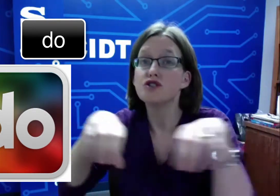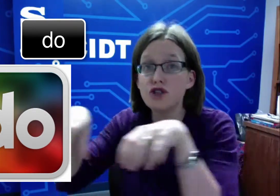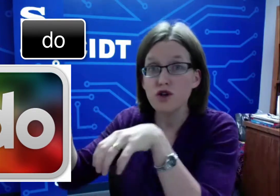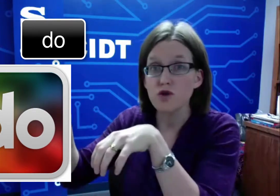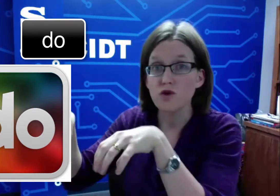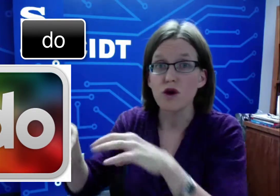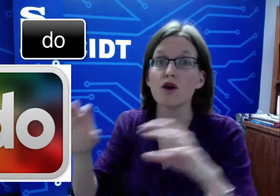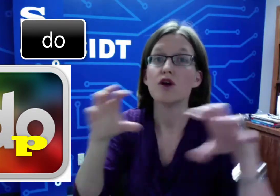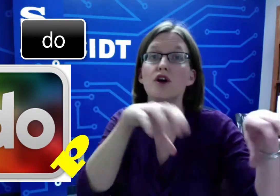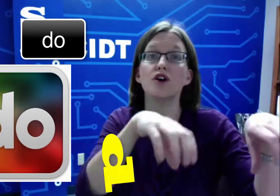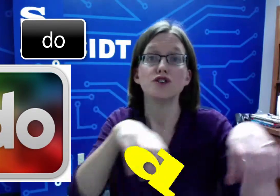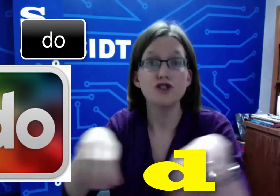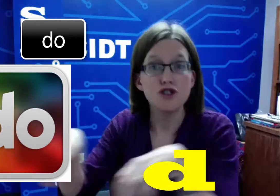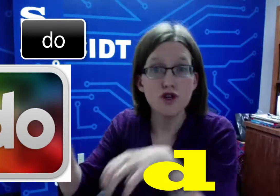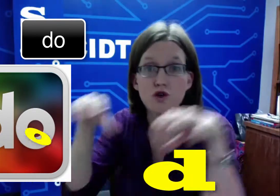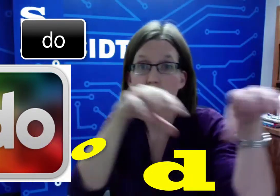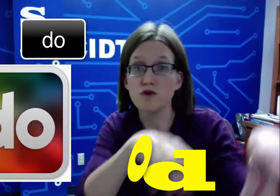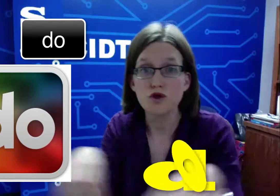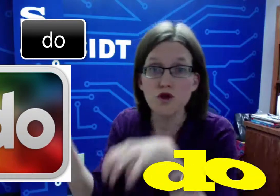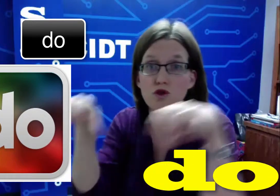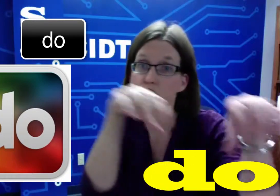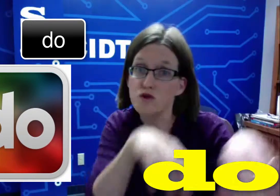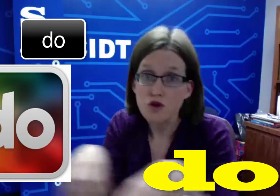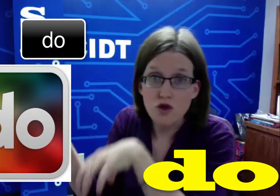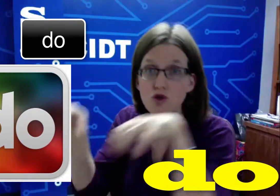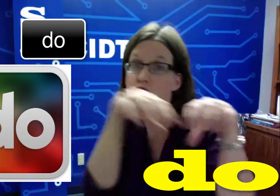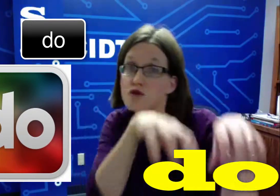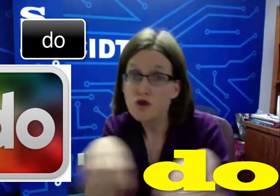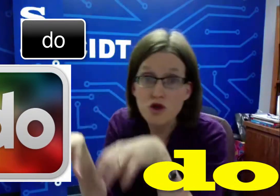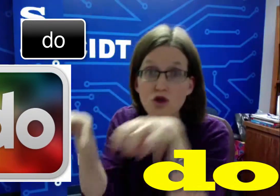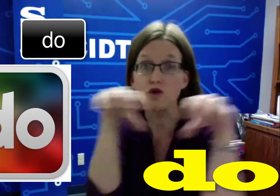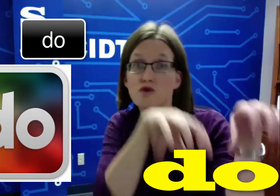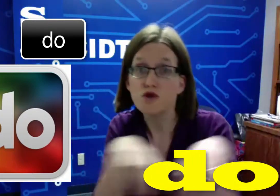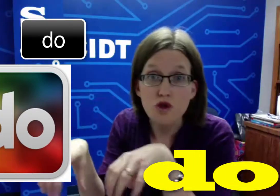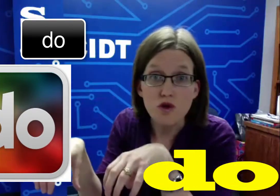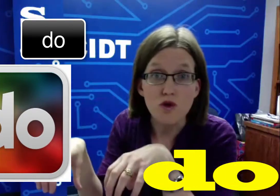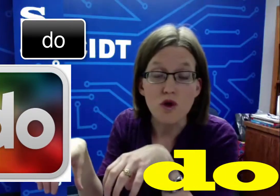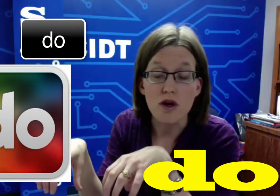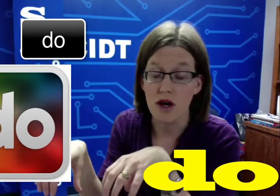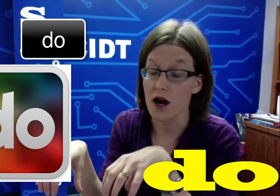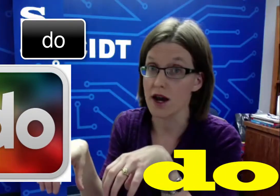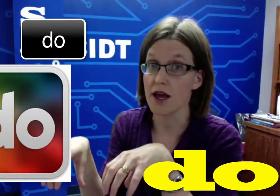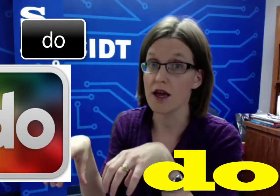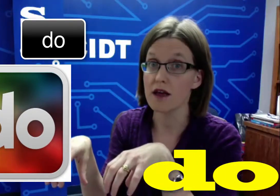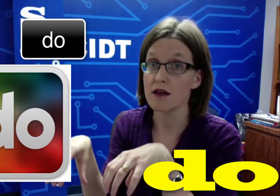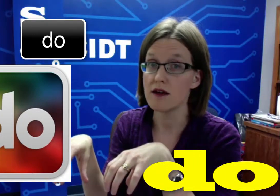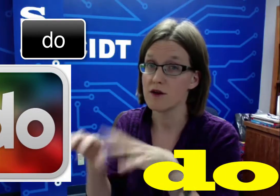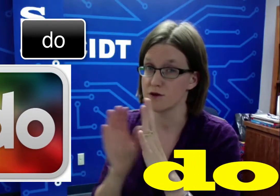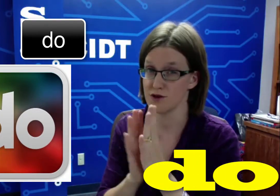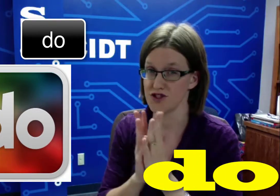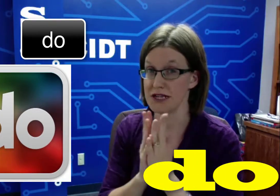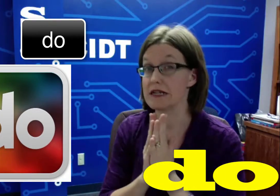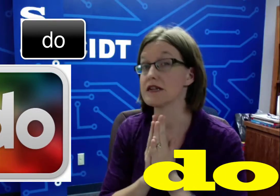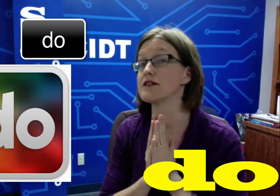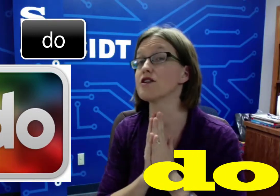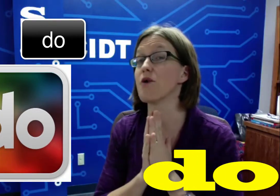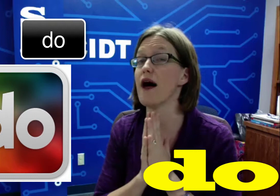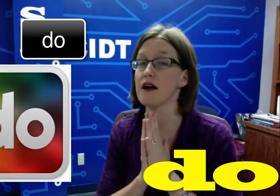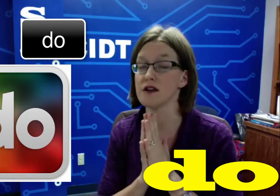Do. Do. Do. Do. Do. Do. Got it? When you see it in a little while, are you